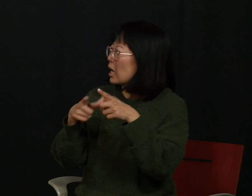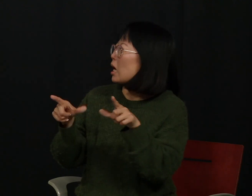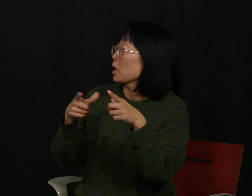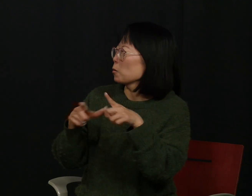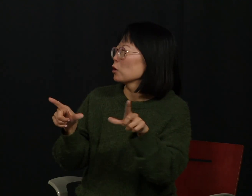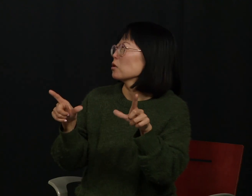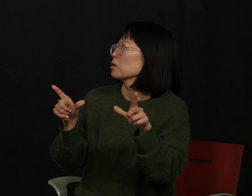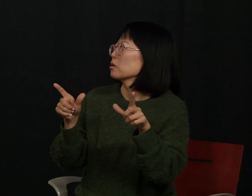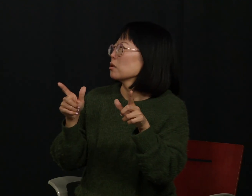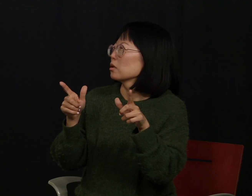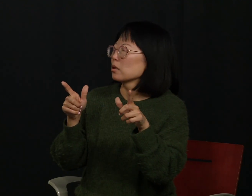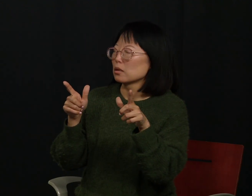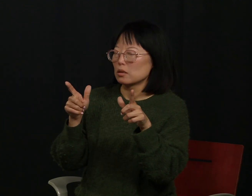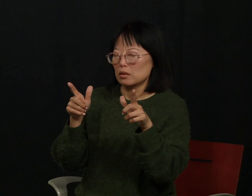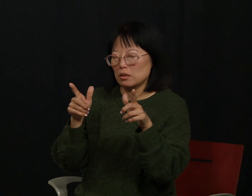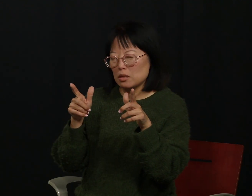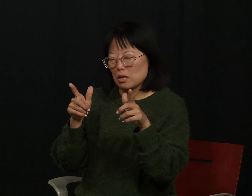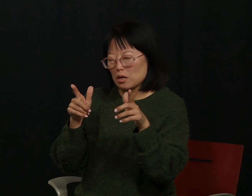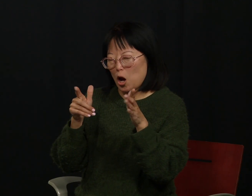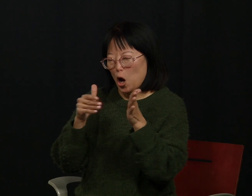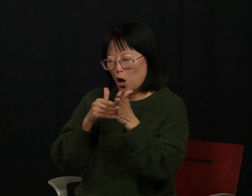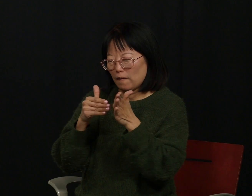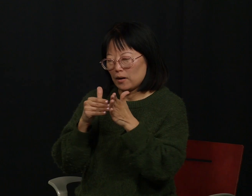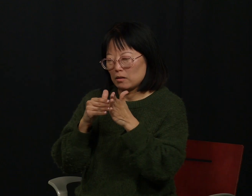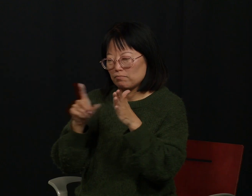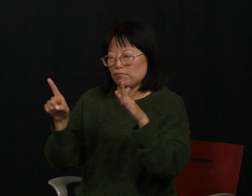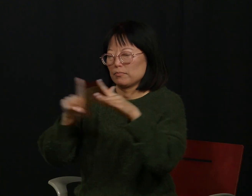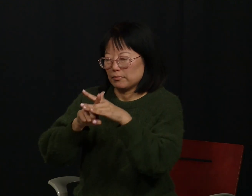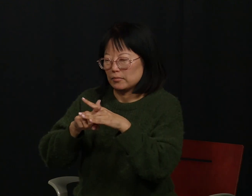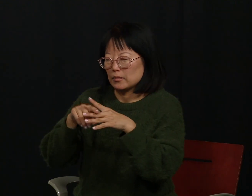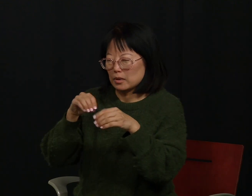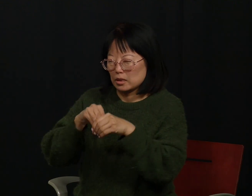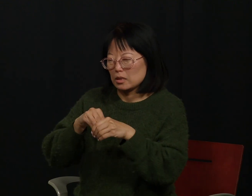how language often appears